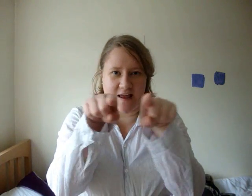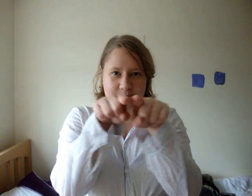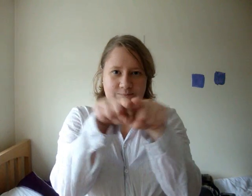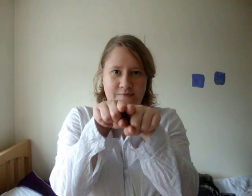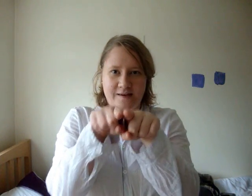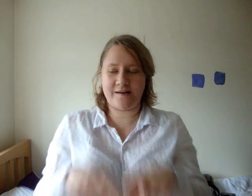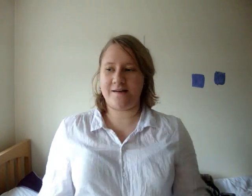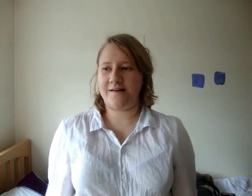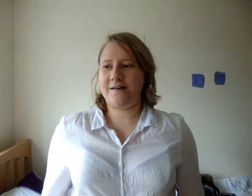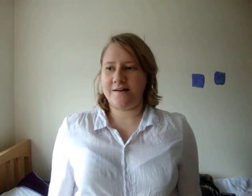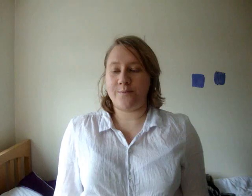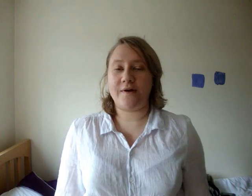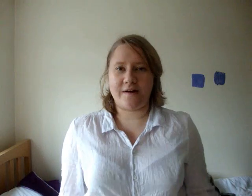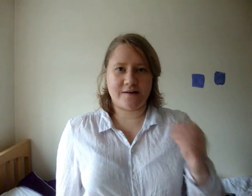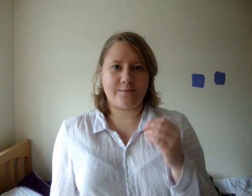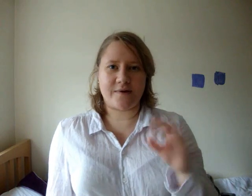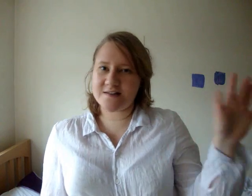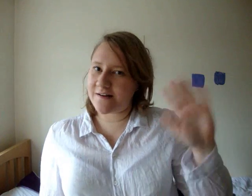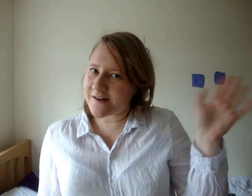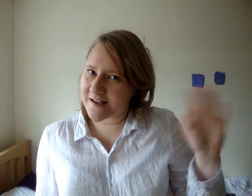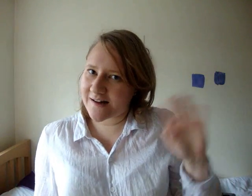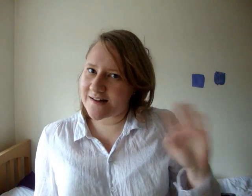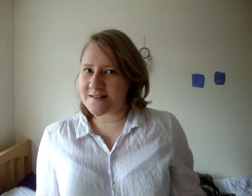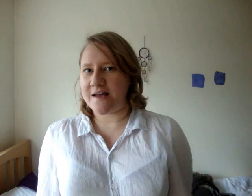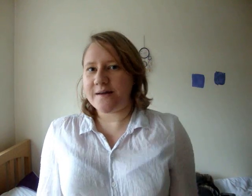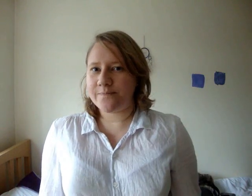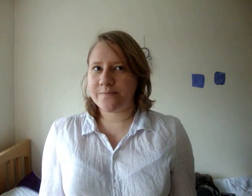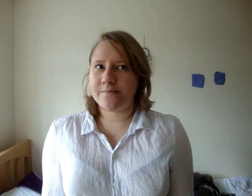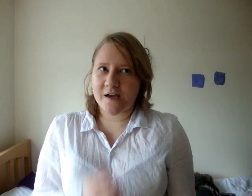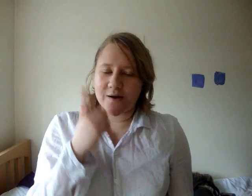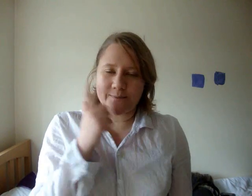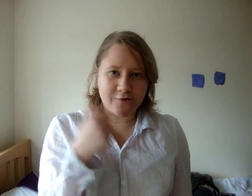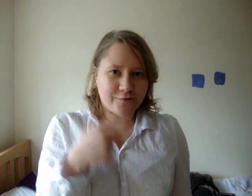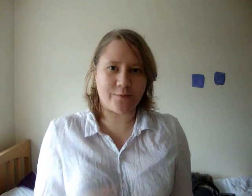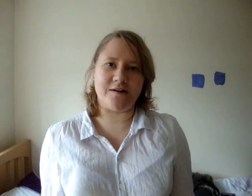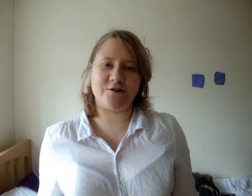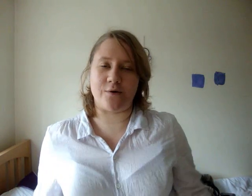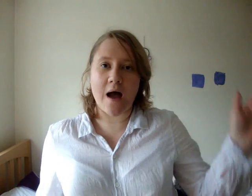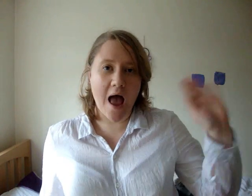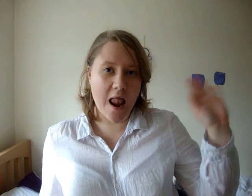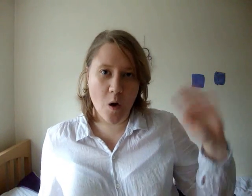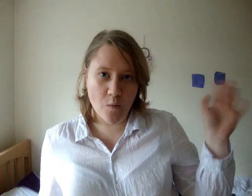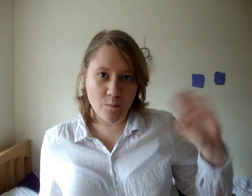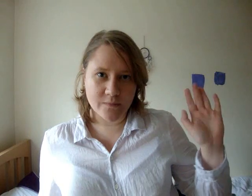same. But because they're exactly the same, mouth the word, so